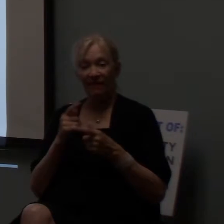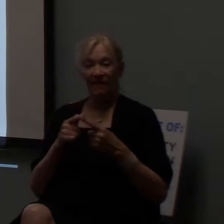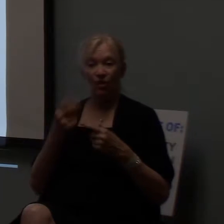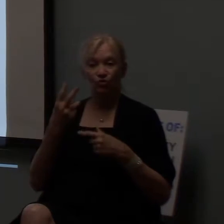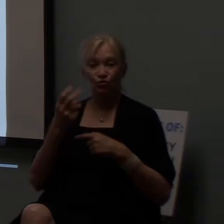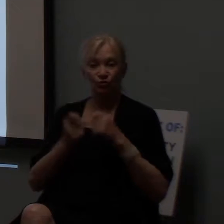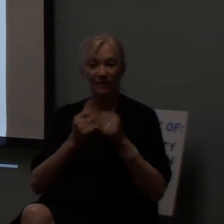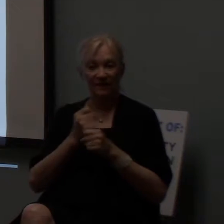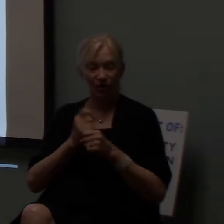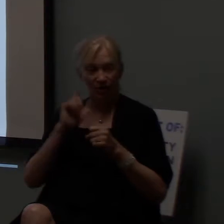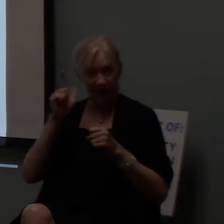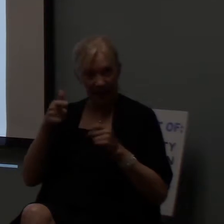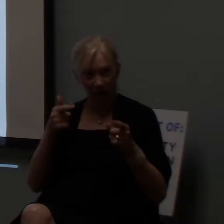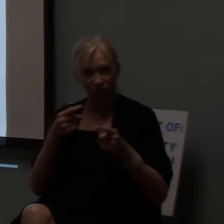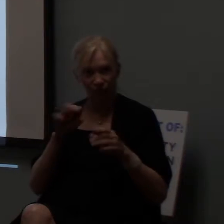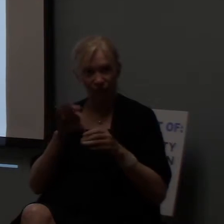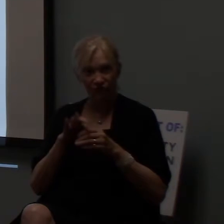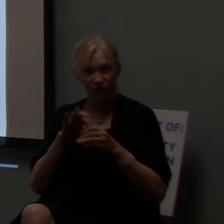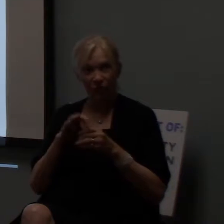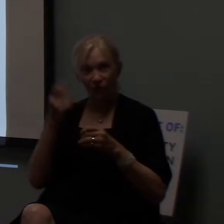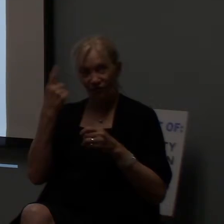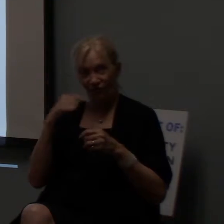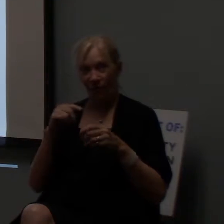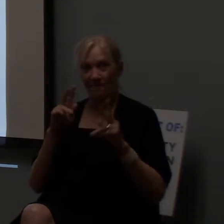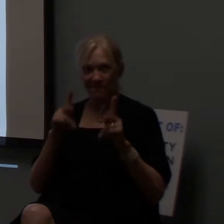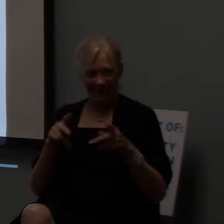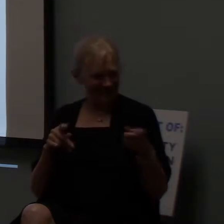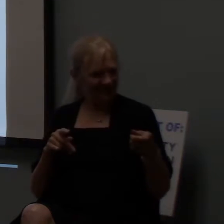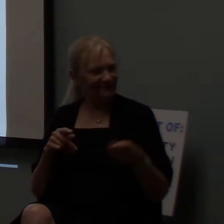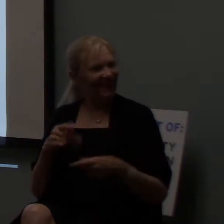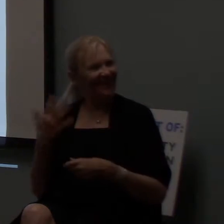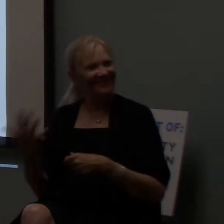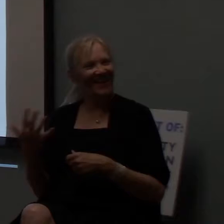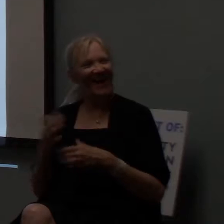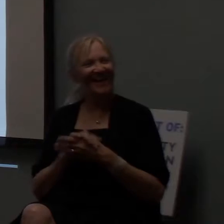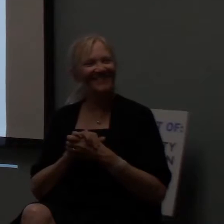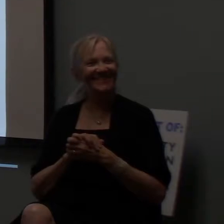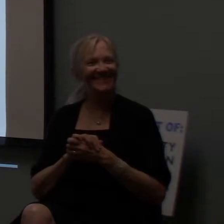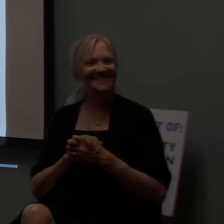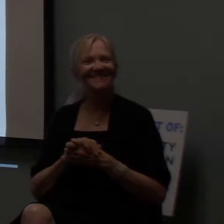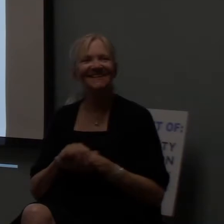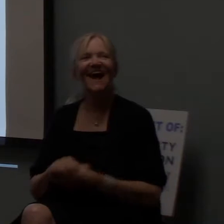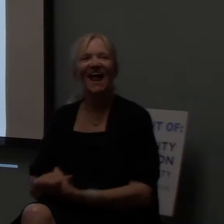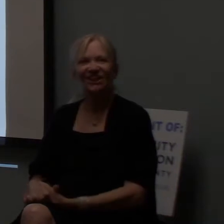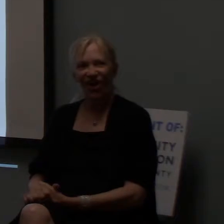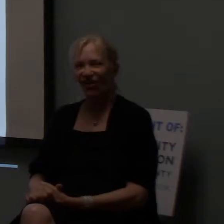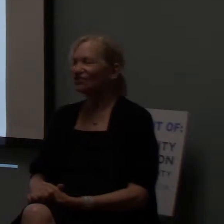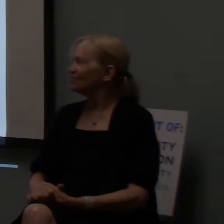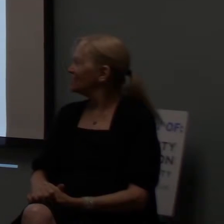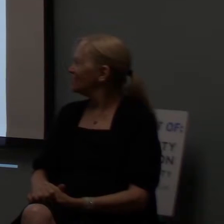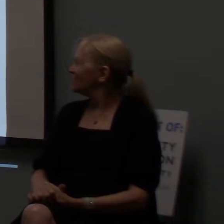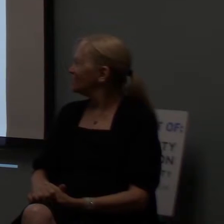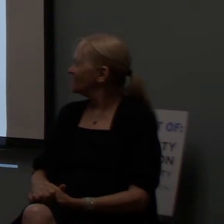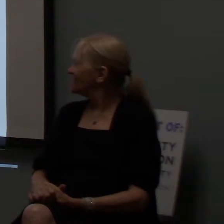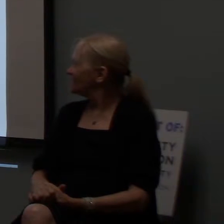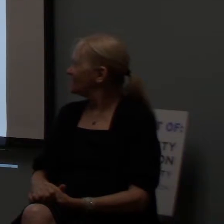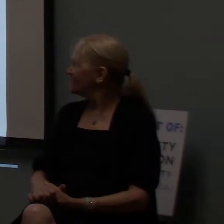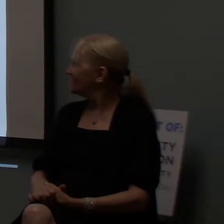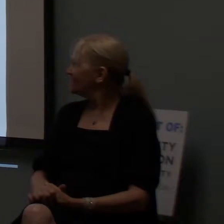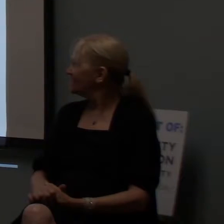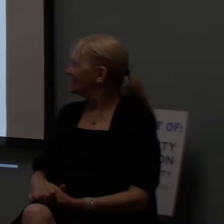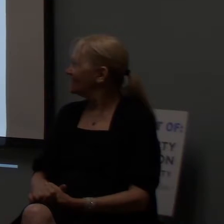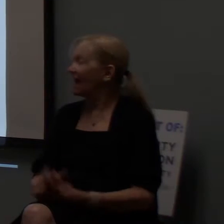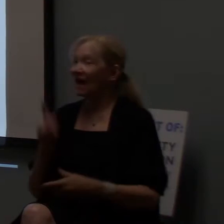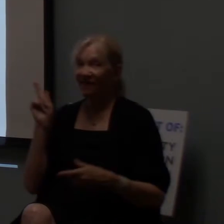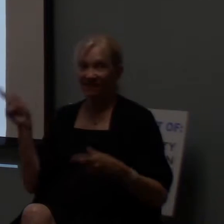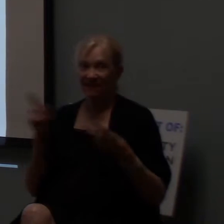later you would vote for person number 5, commissioner number 5, okay? So this is